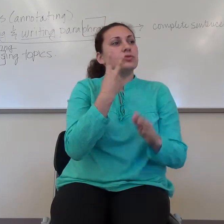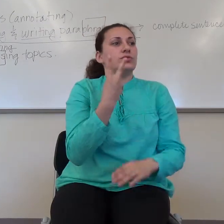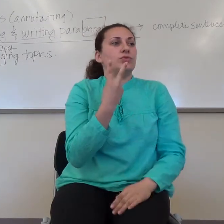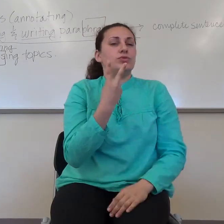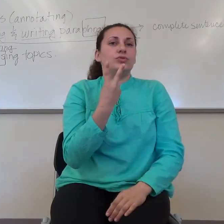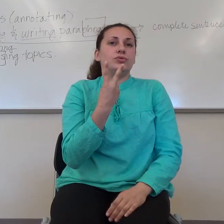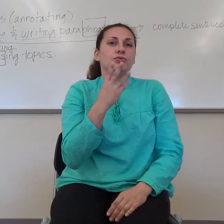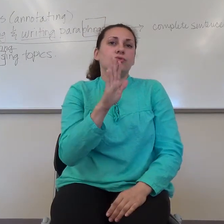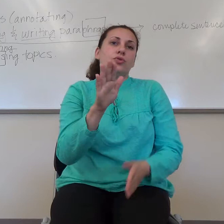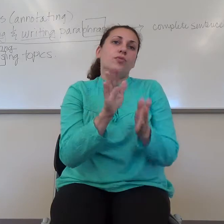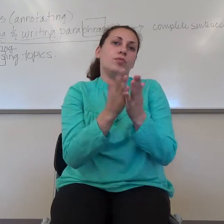book.